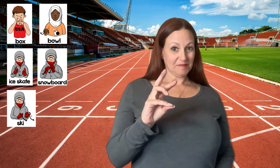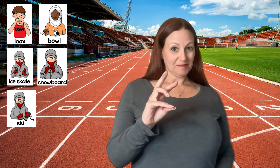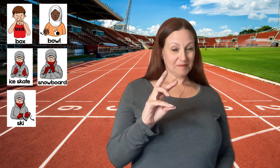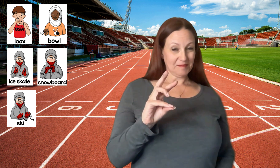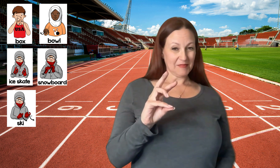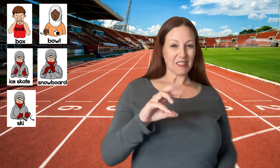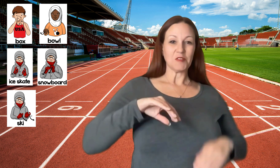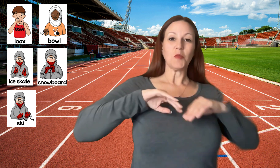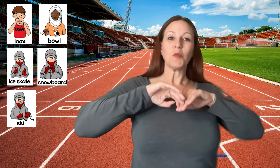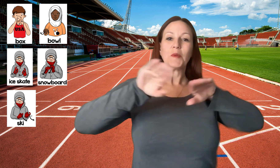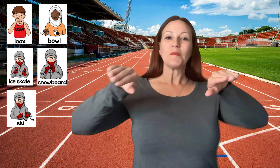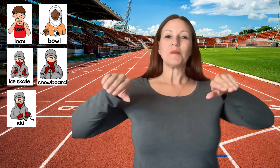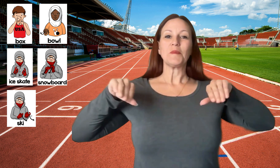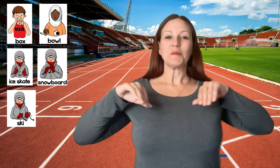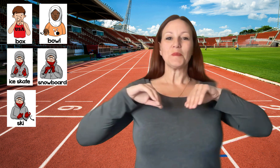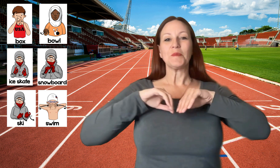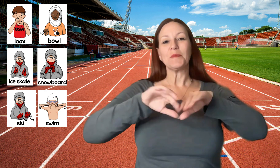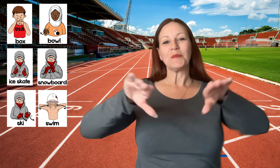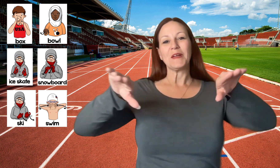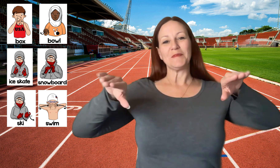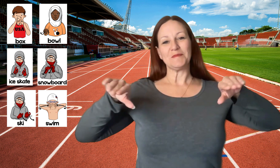Sixth, swim.